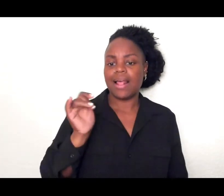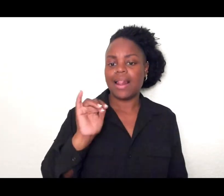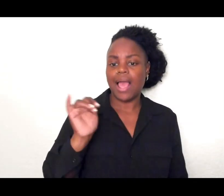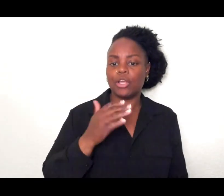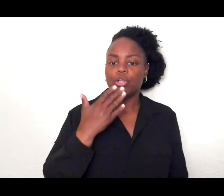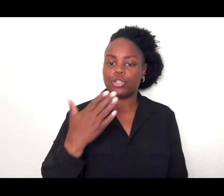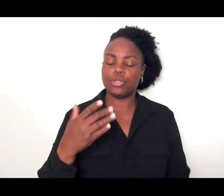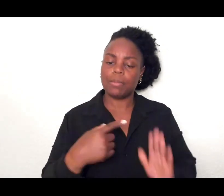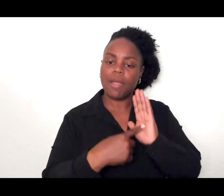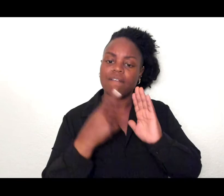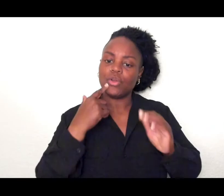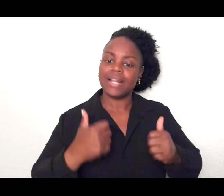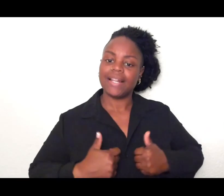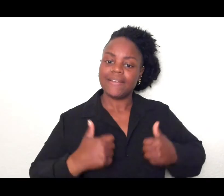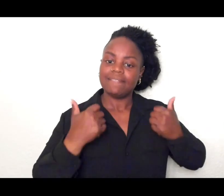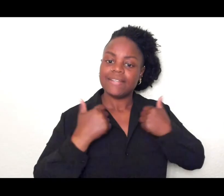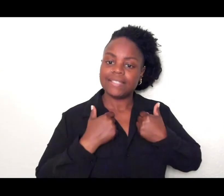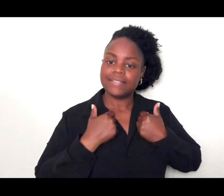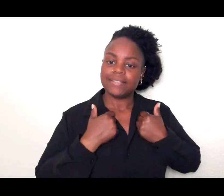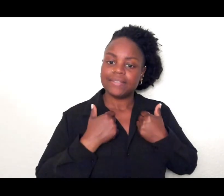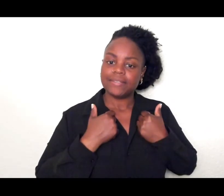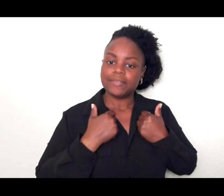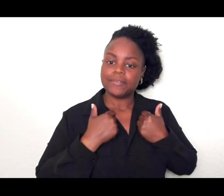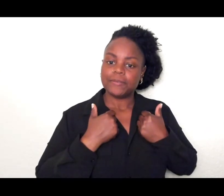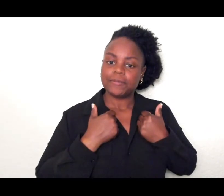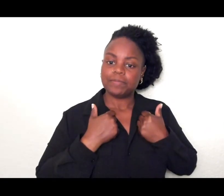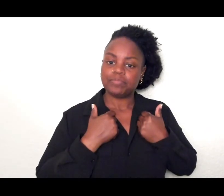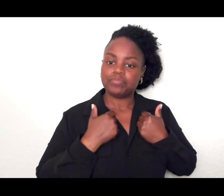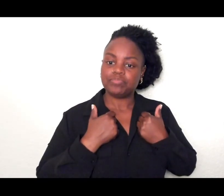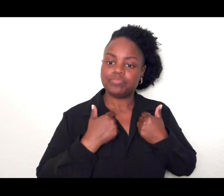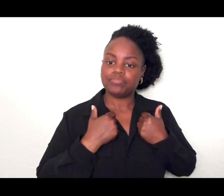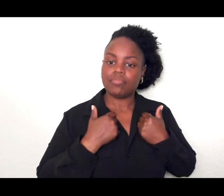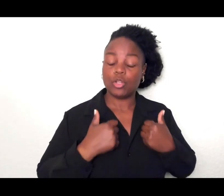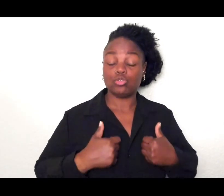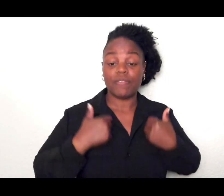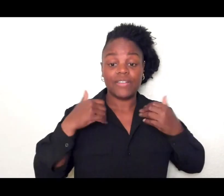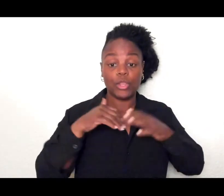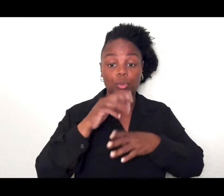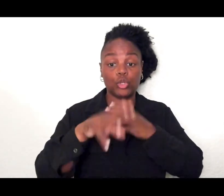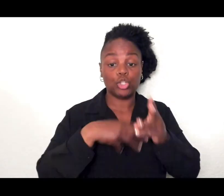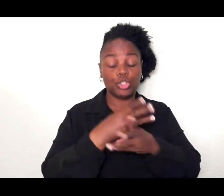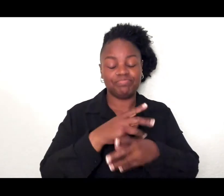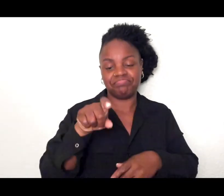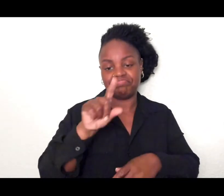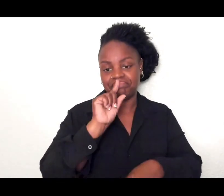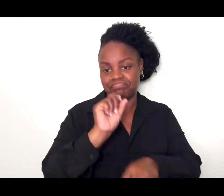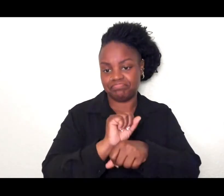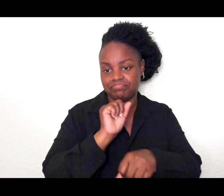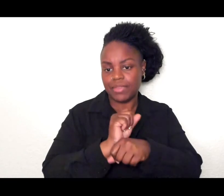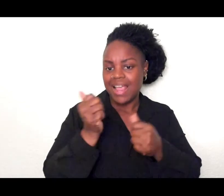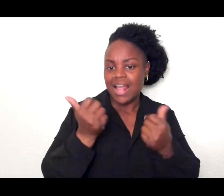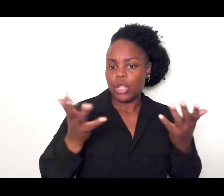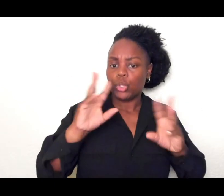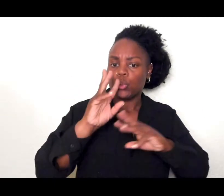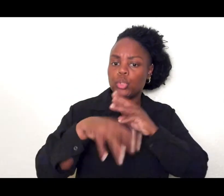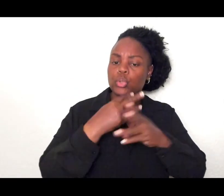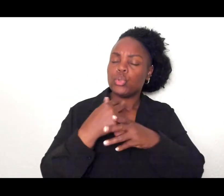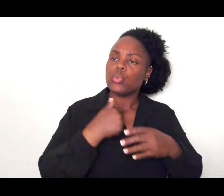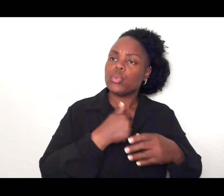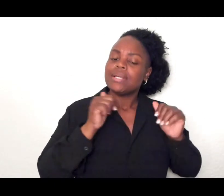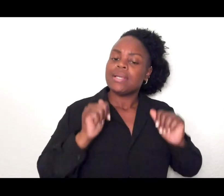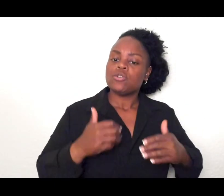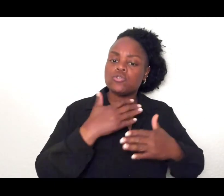What makes you feel a part of something bigger than yourself? How do you find pleasure